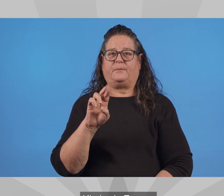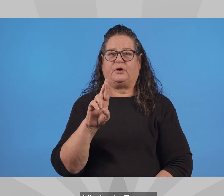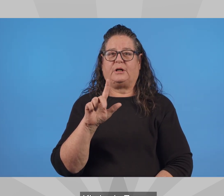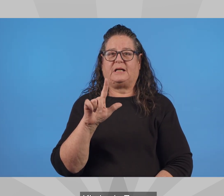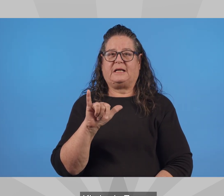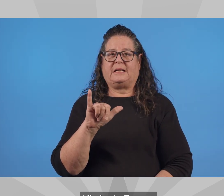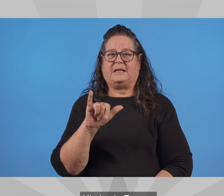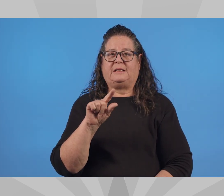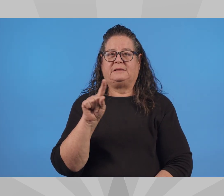Kimberly Zanon.